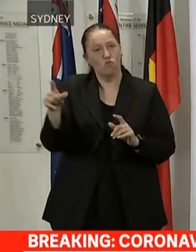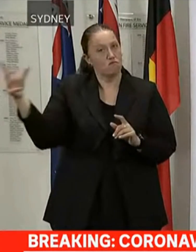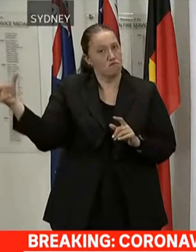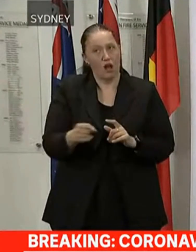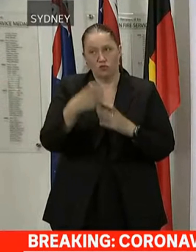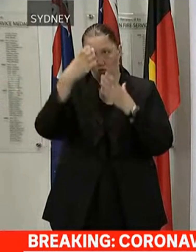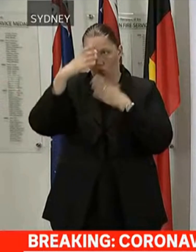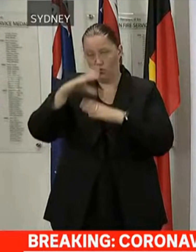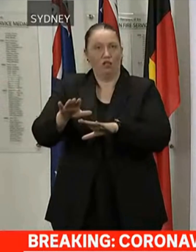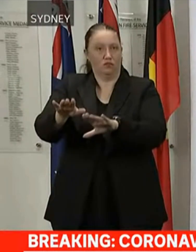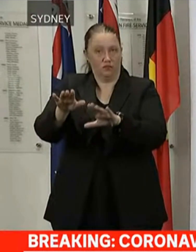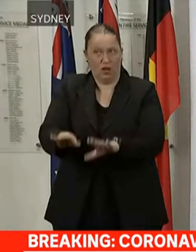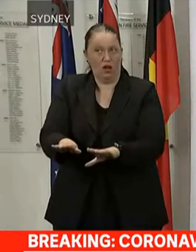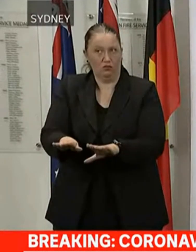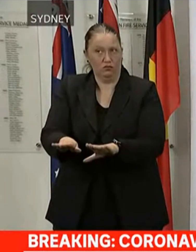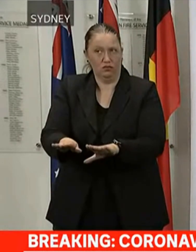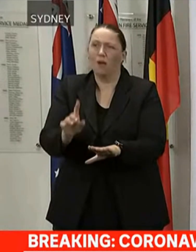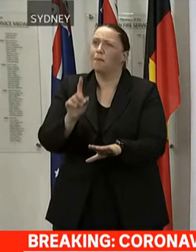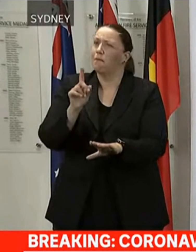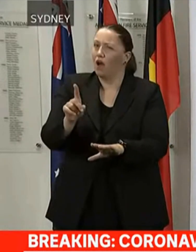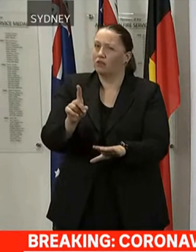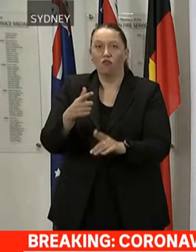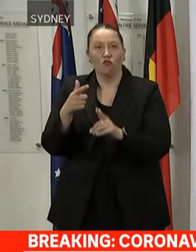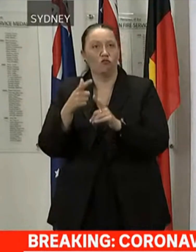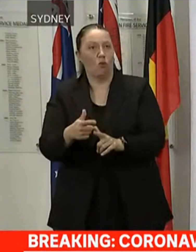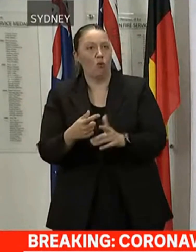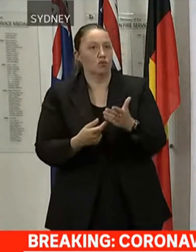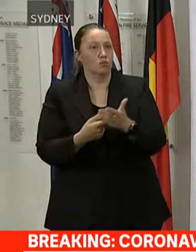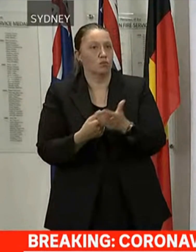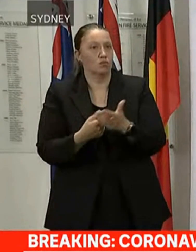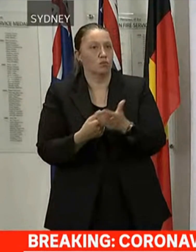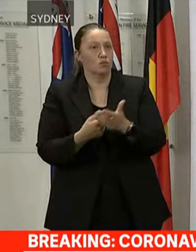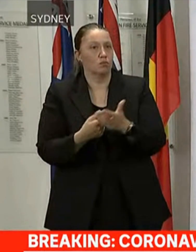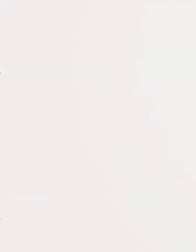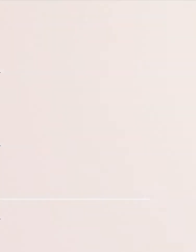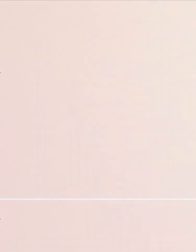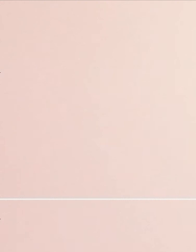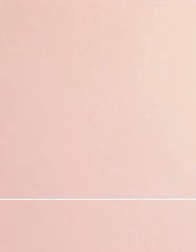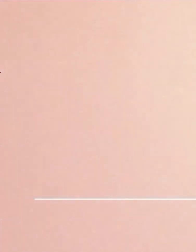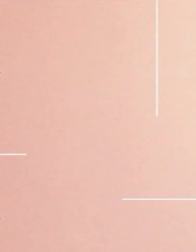change, but you won't be required to pay for it. We don't want to see a backlog of people